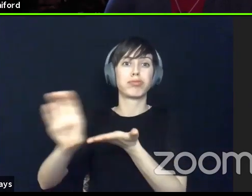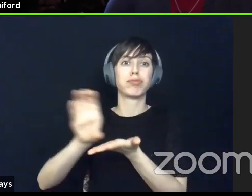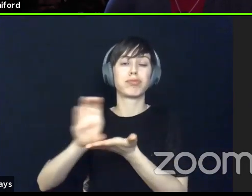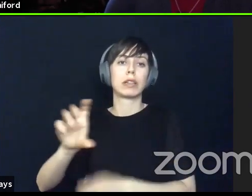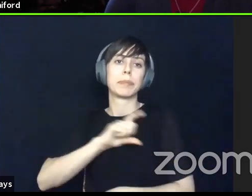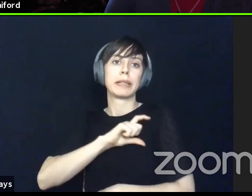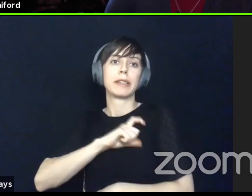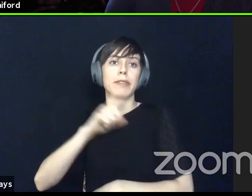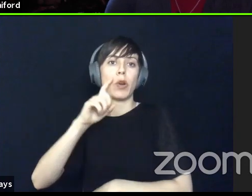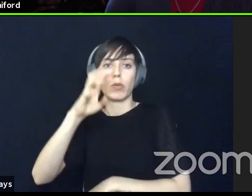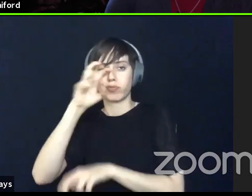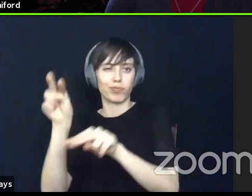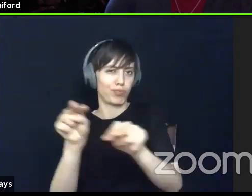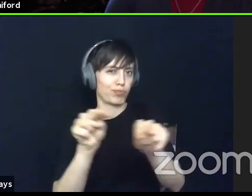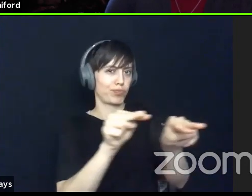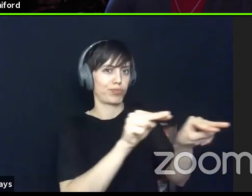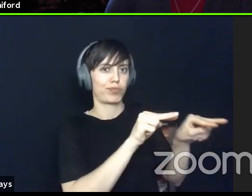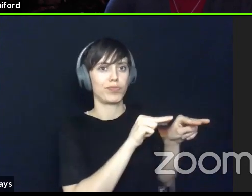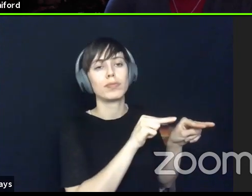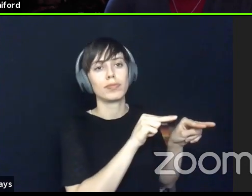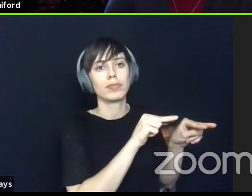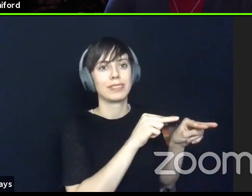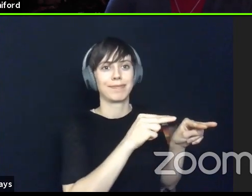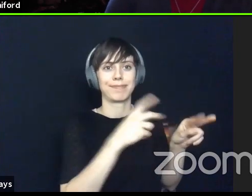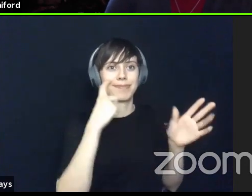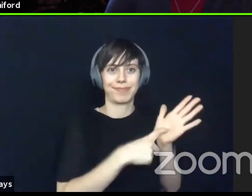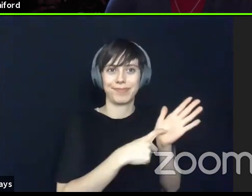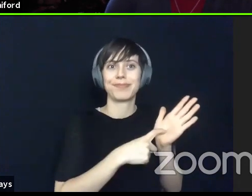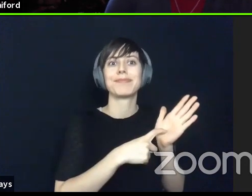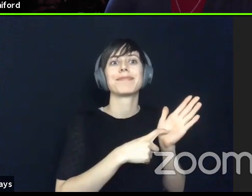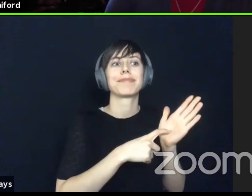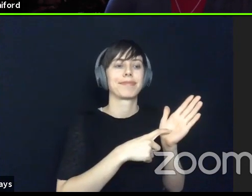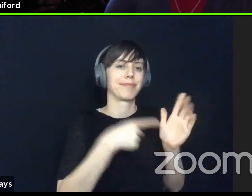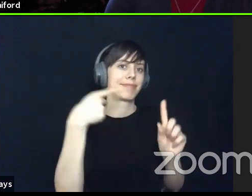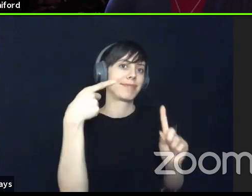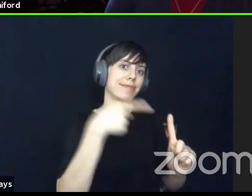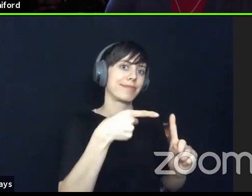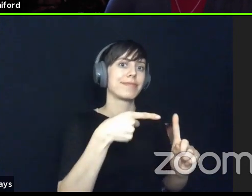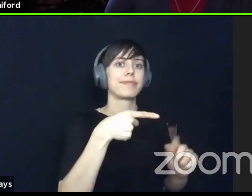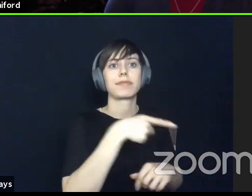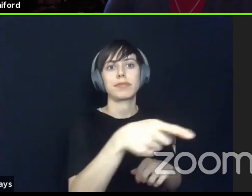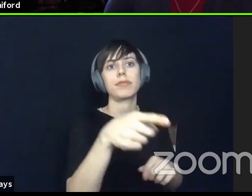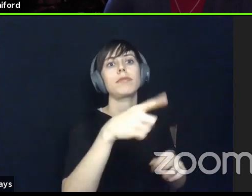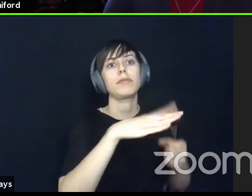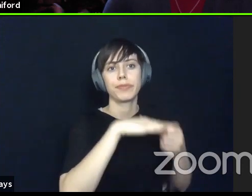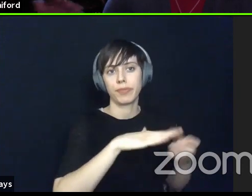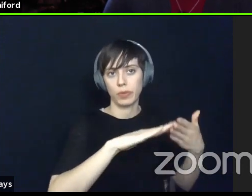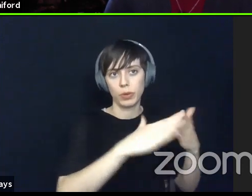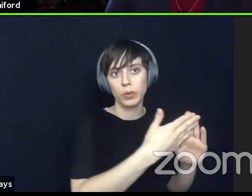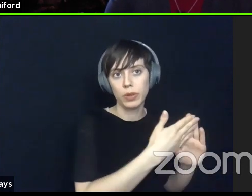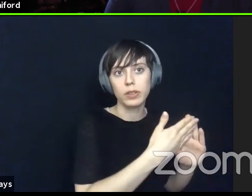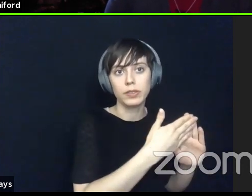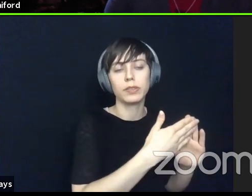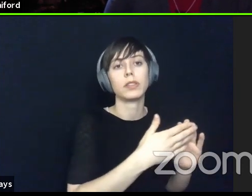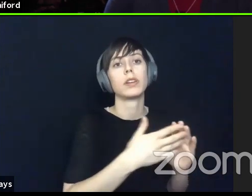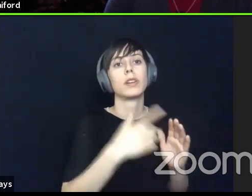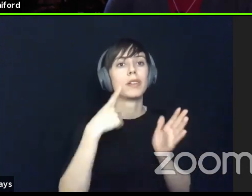do show us the overrepresentation of children in foster care. Because mm-hmm. when we talk about policing or wraparound services